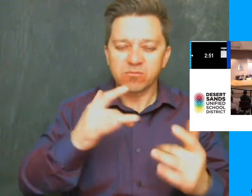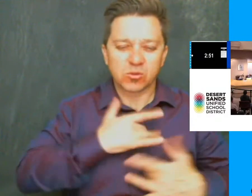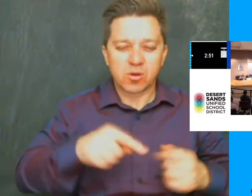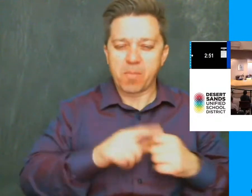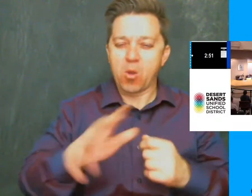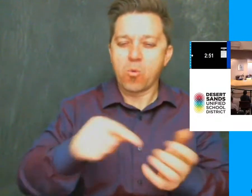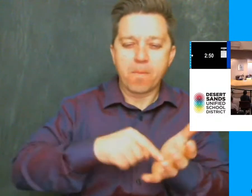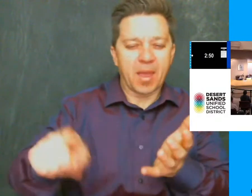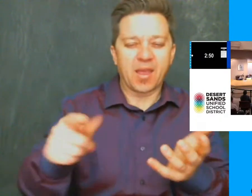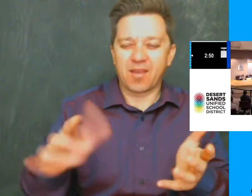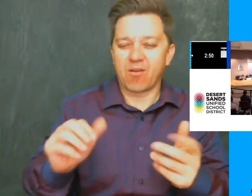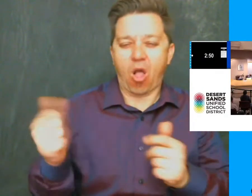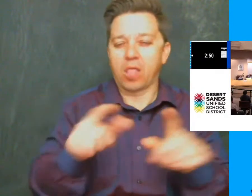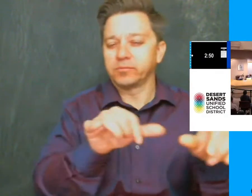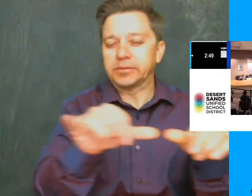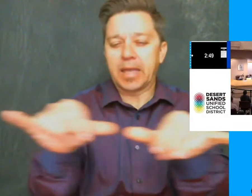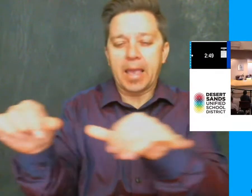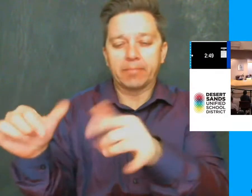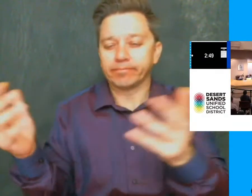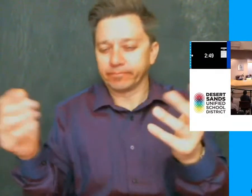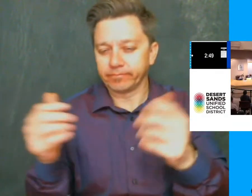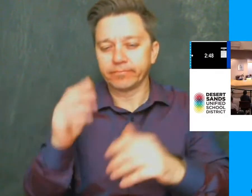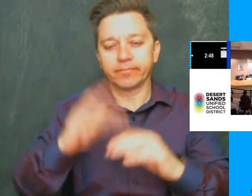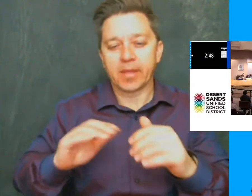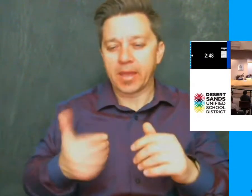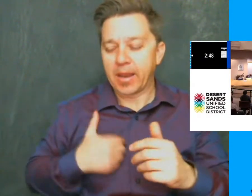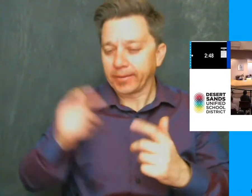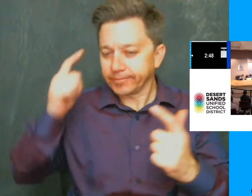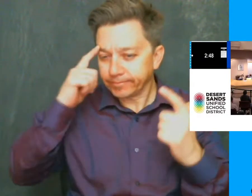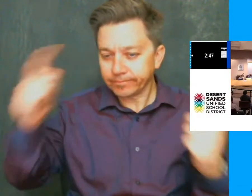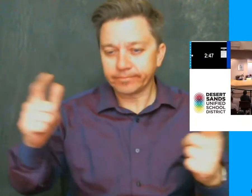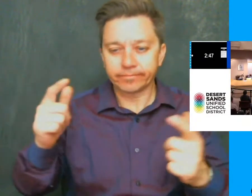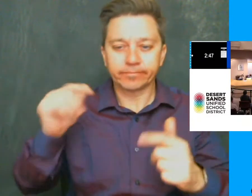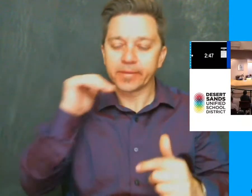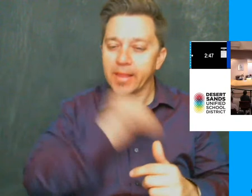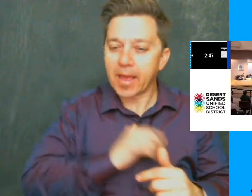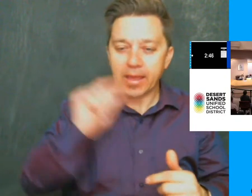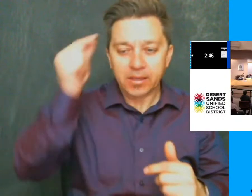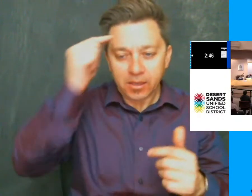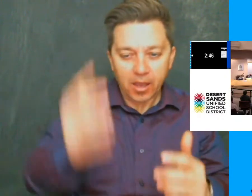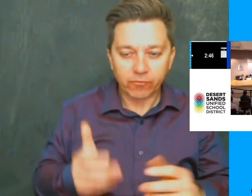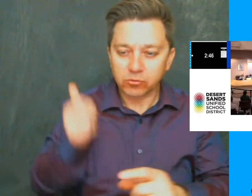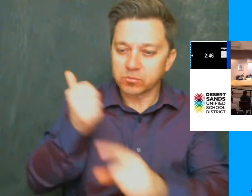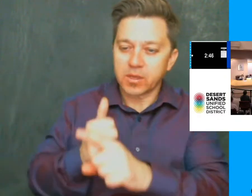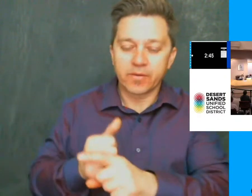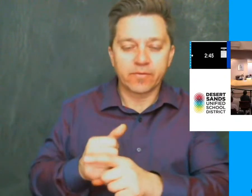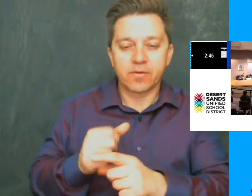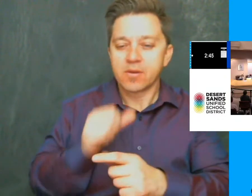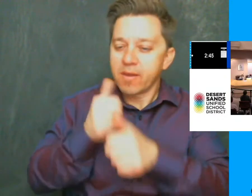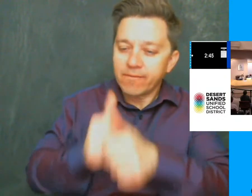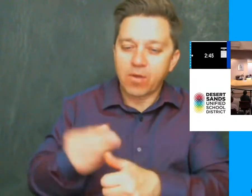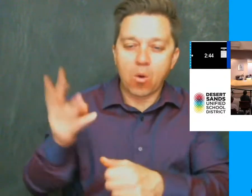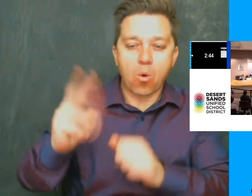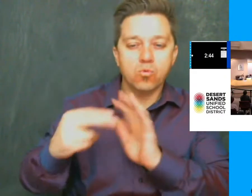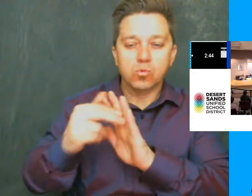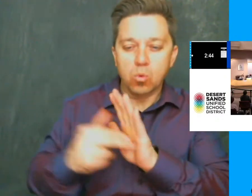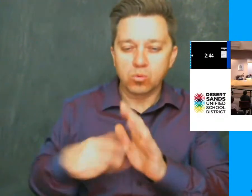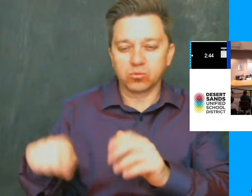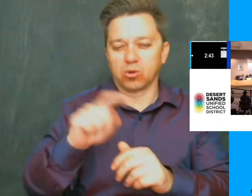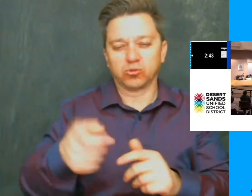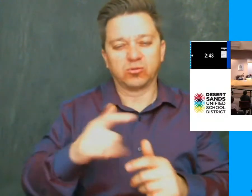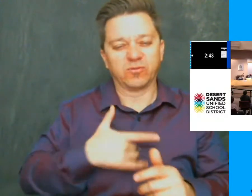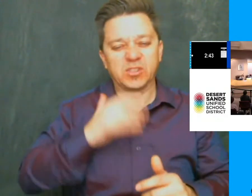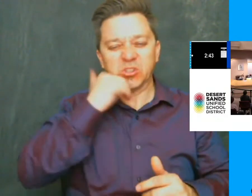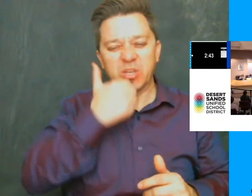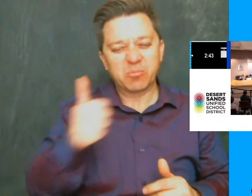All of you are no different than our narcissistic lying governor who doesn't keep to his own rules. You should all be ashamed